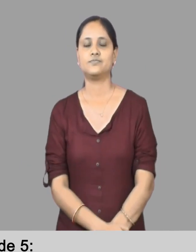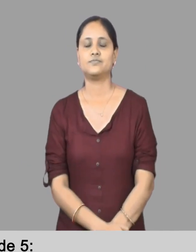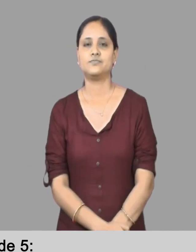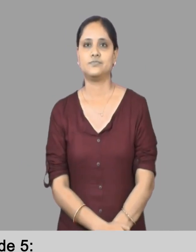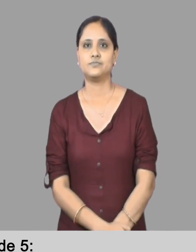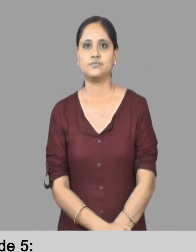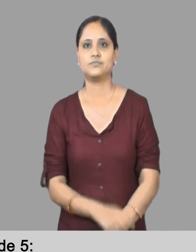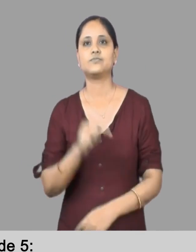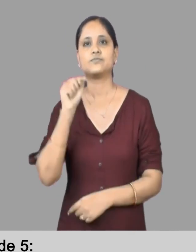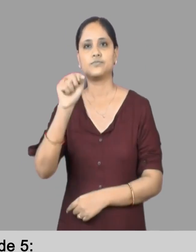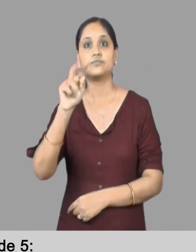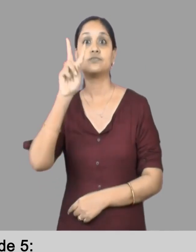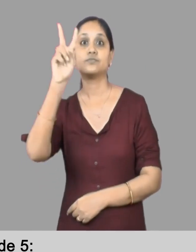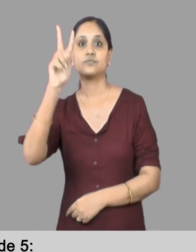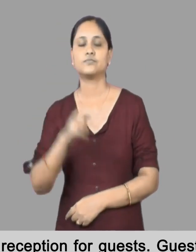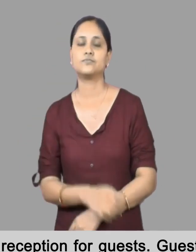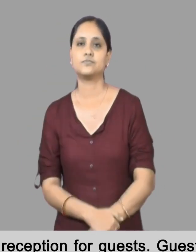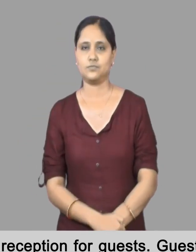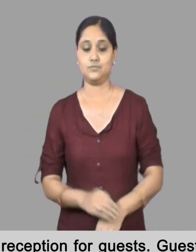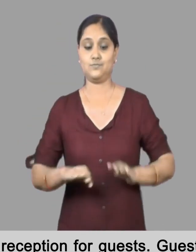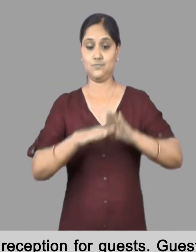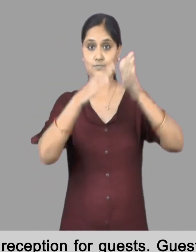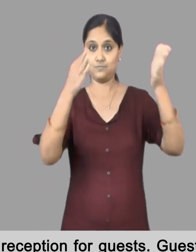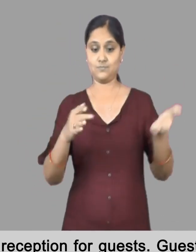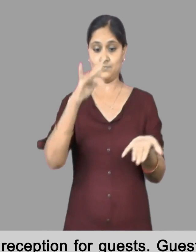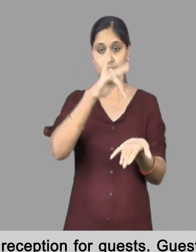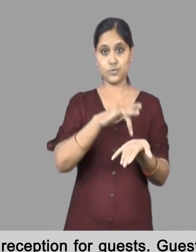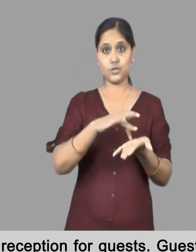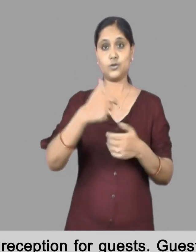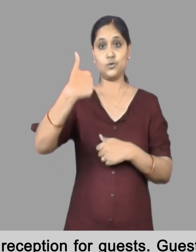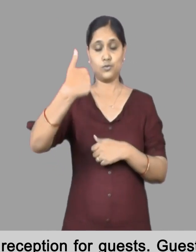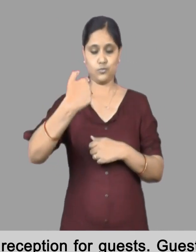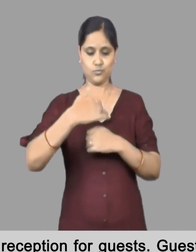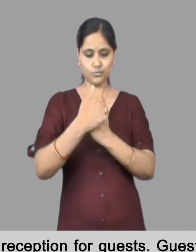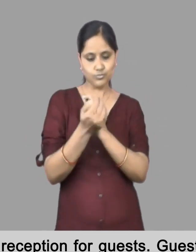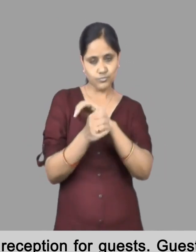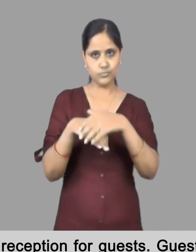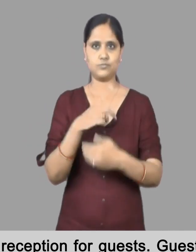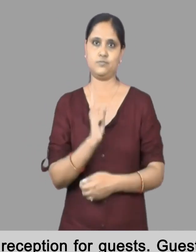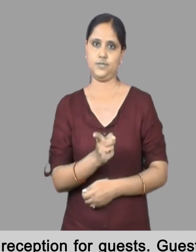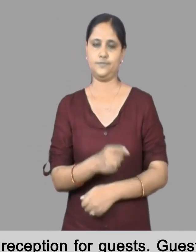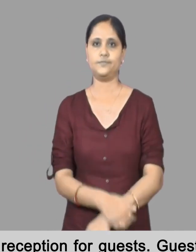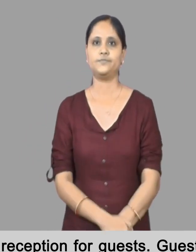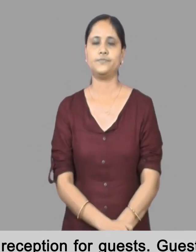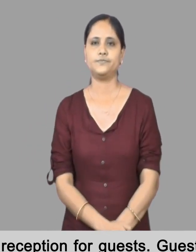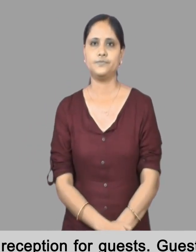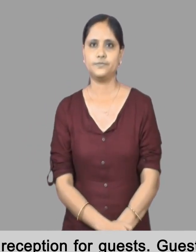COVID-19. Point 2. Hand sanitizer must be kept at the